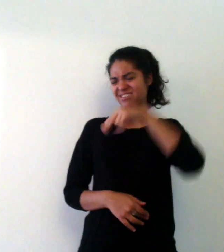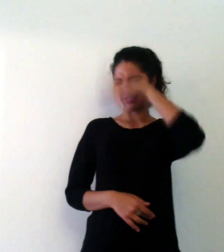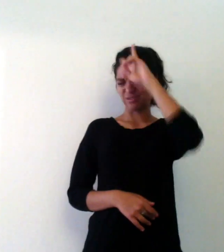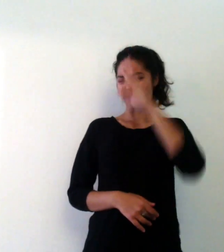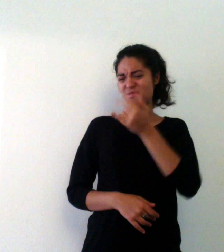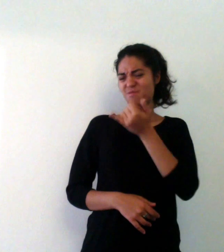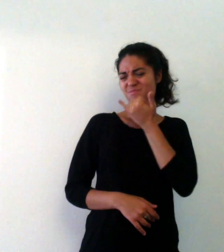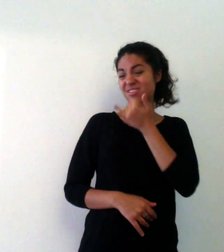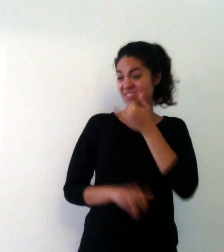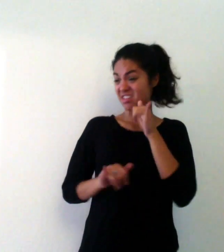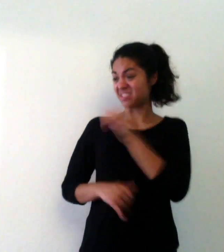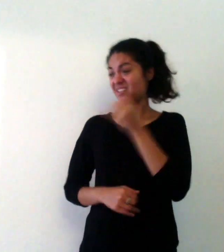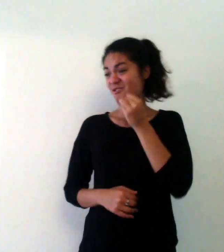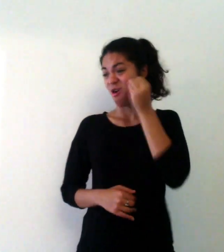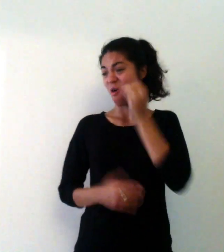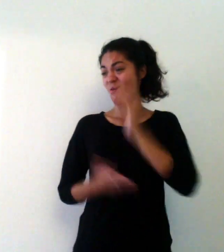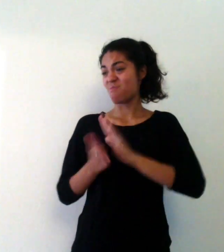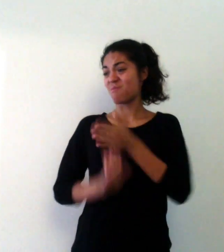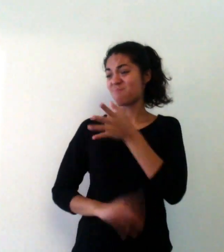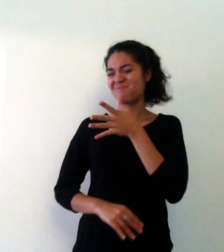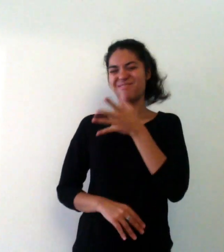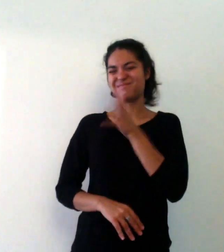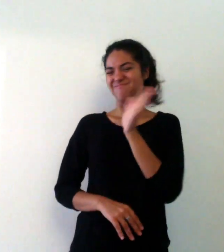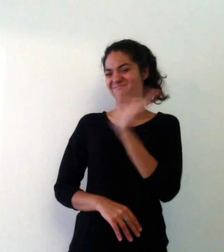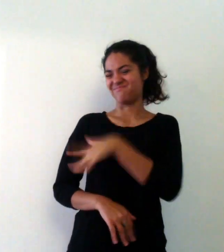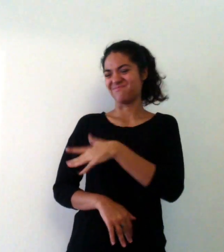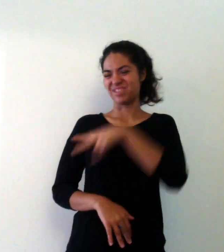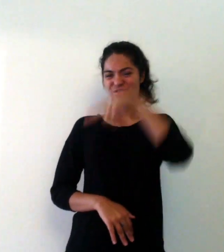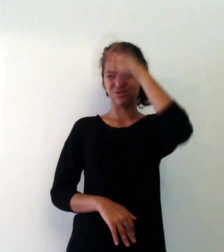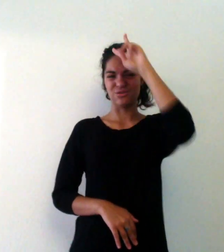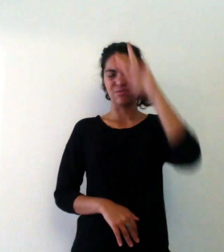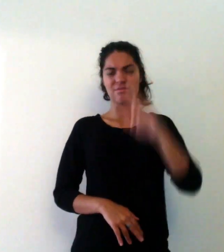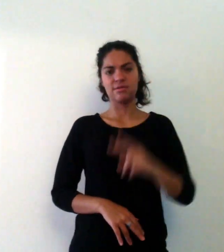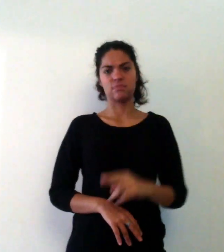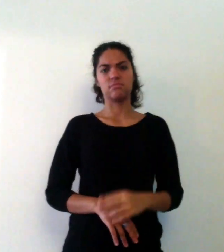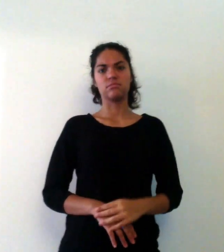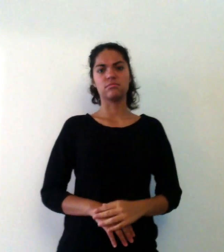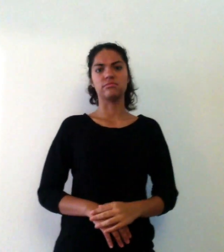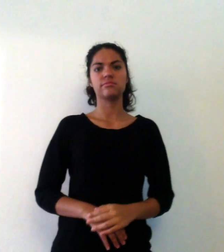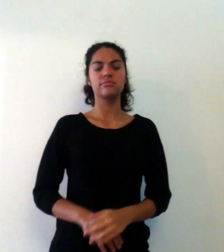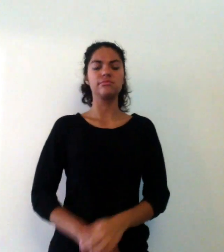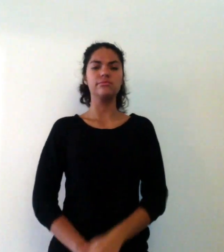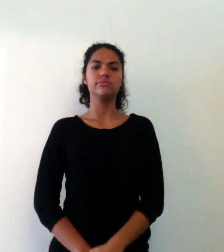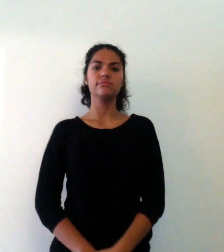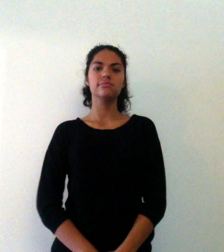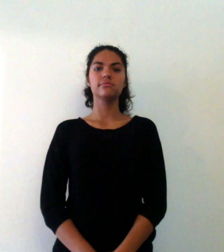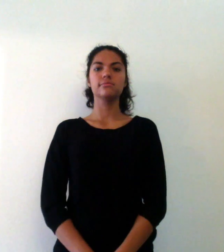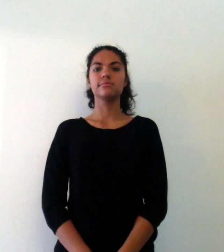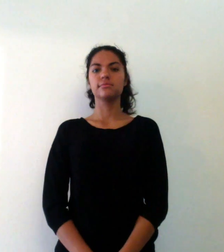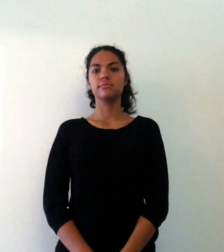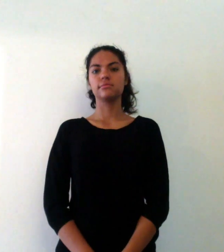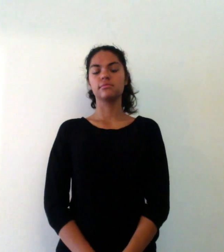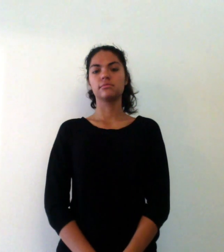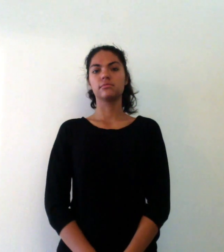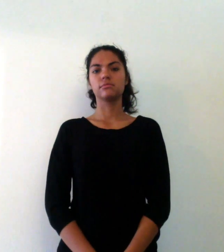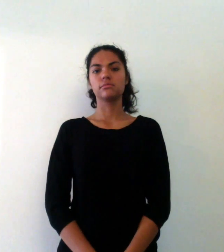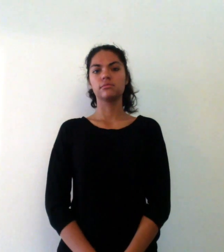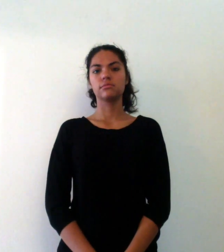Ladies and gentlemen, do you know what the Reformation was all about? It was not the abolition of the priesthood. It was